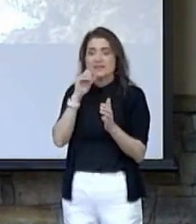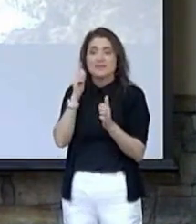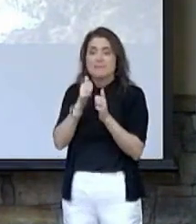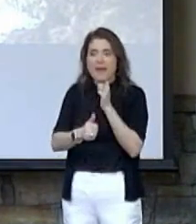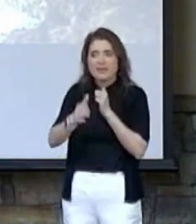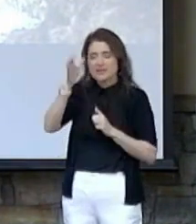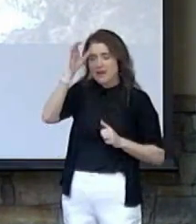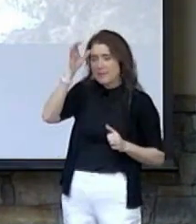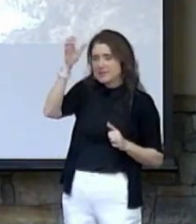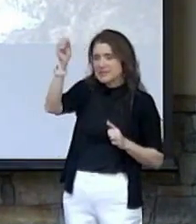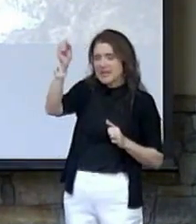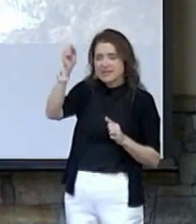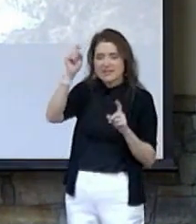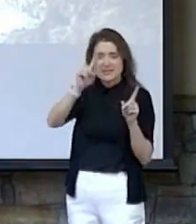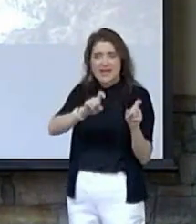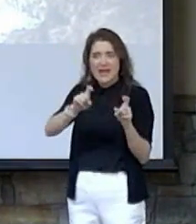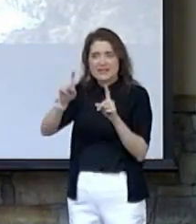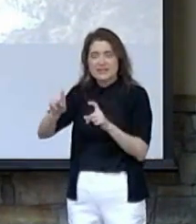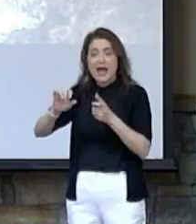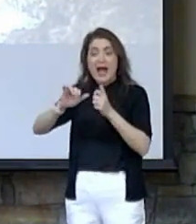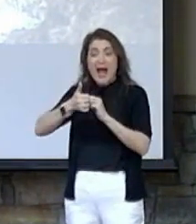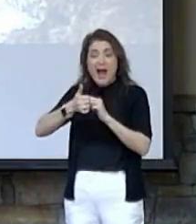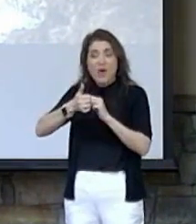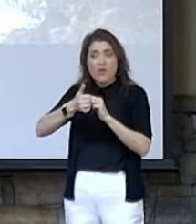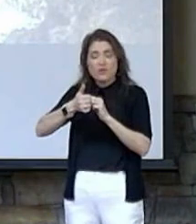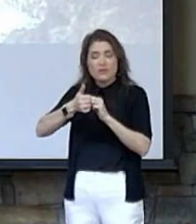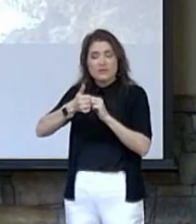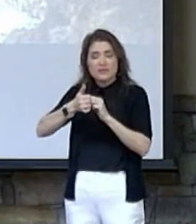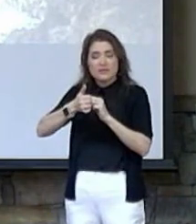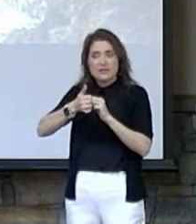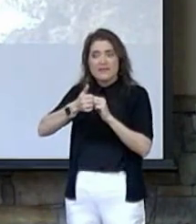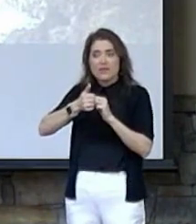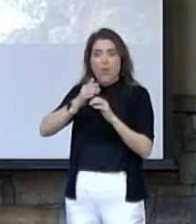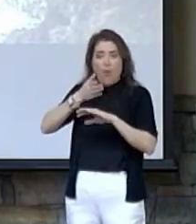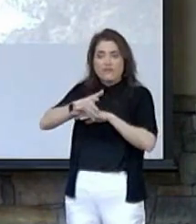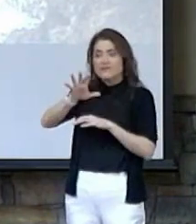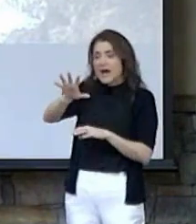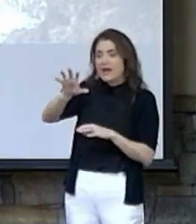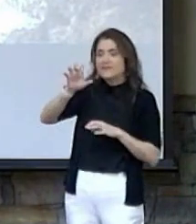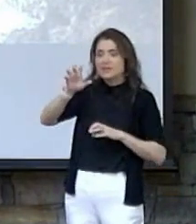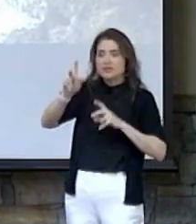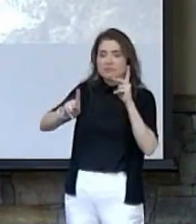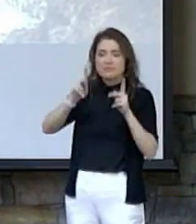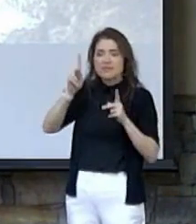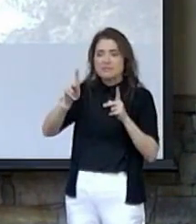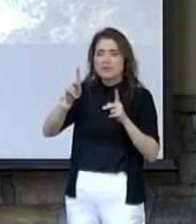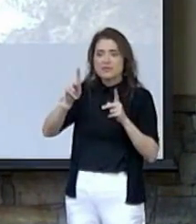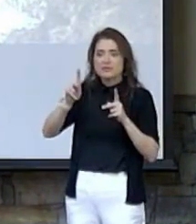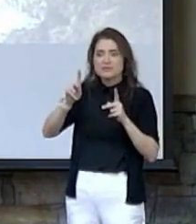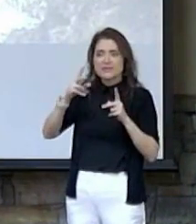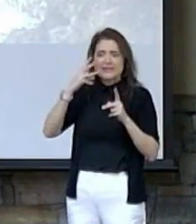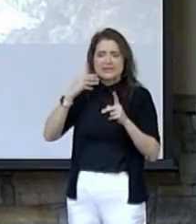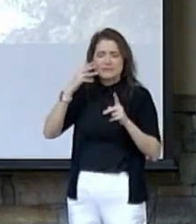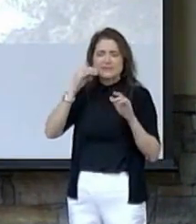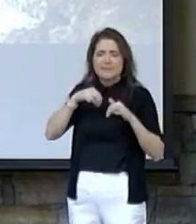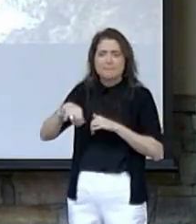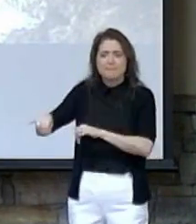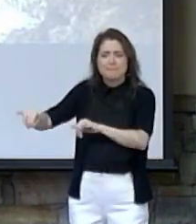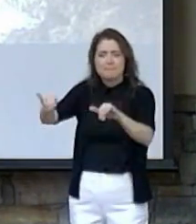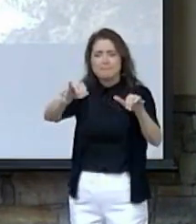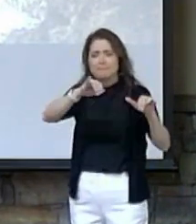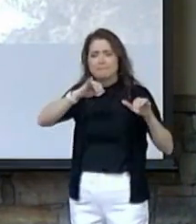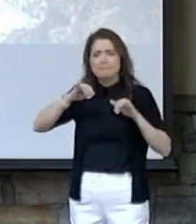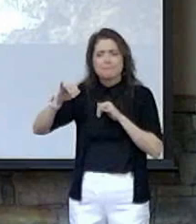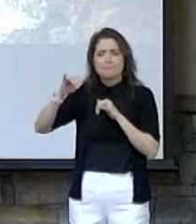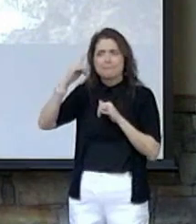common sense test. How do over 500 people experience the same hallucination? People